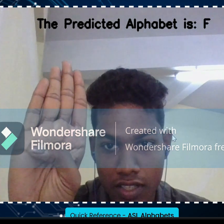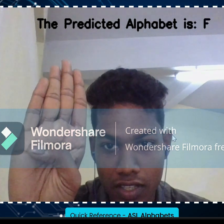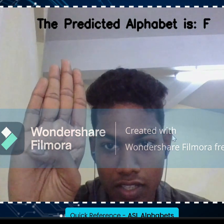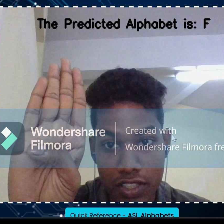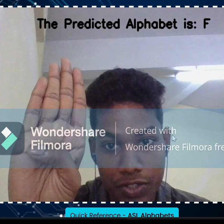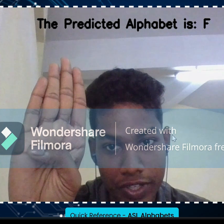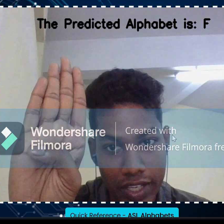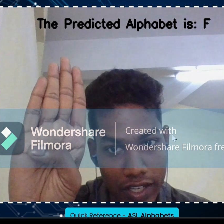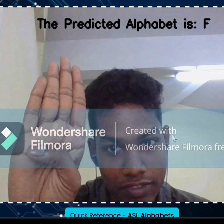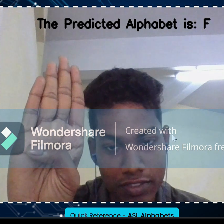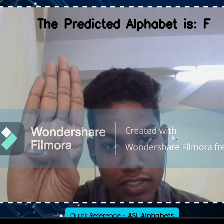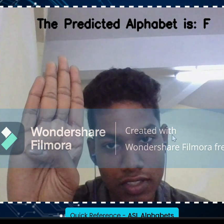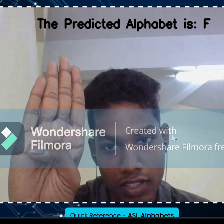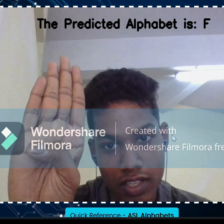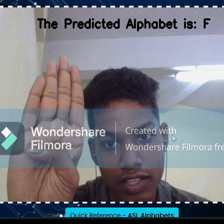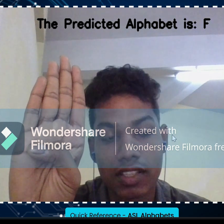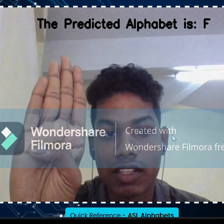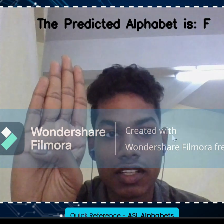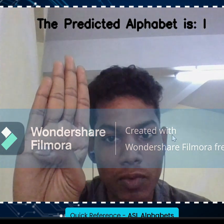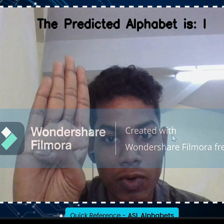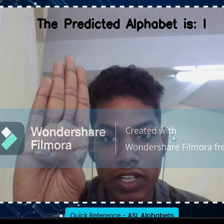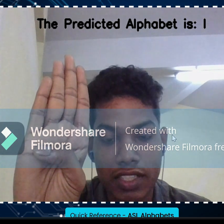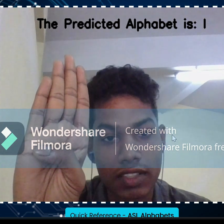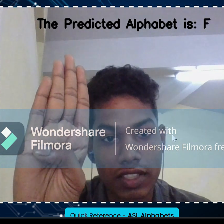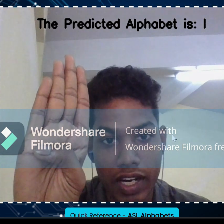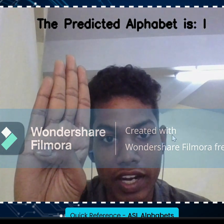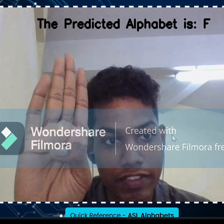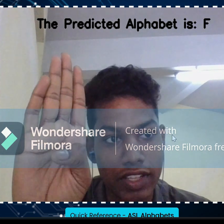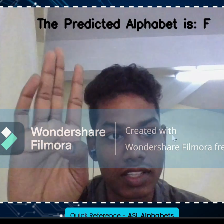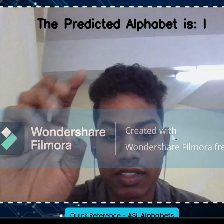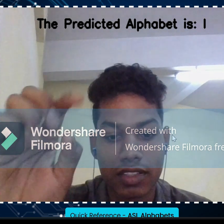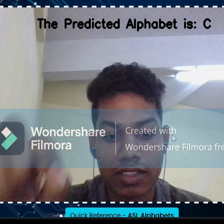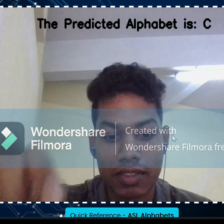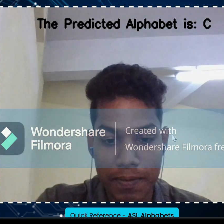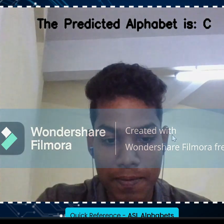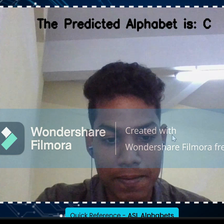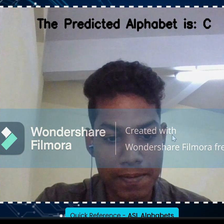and it's showing F. The model is trained well.